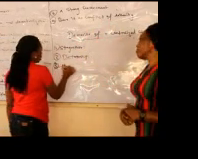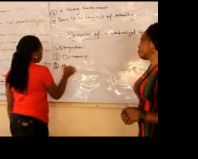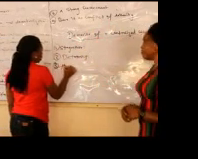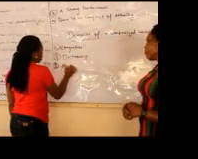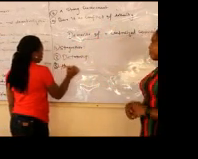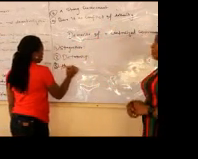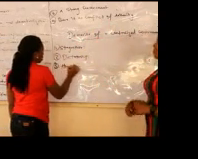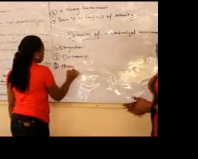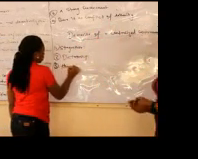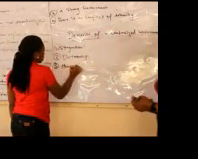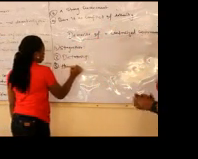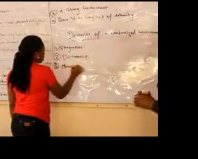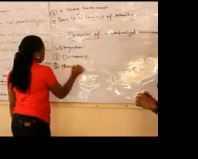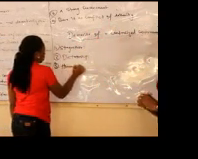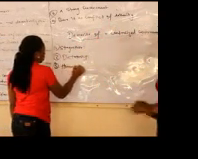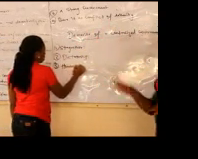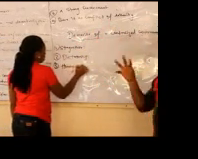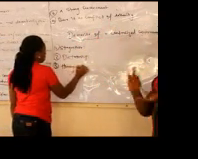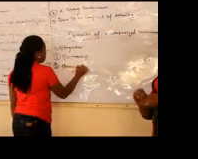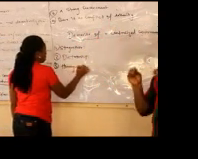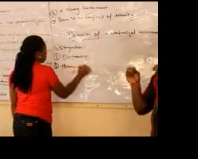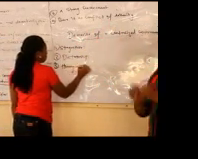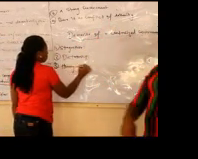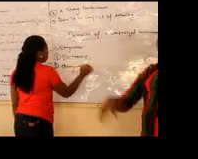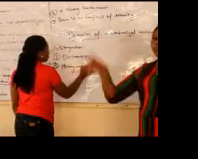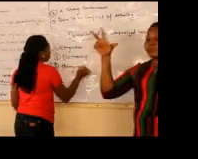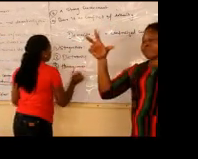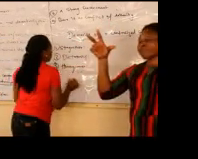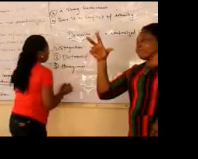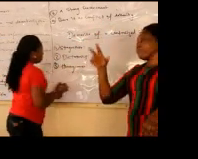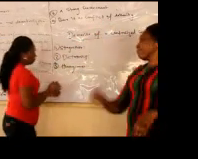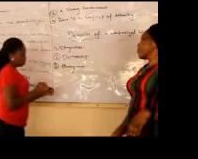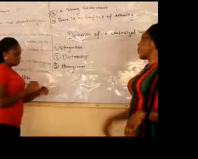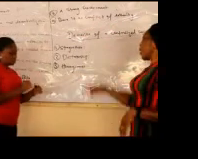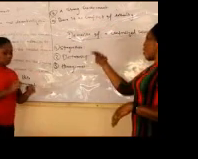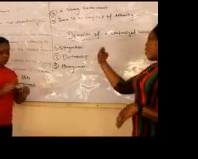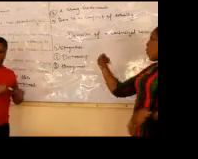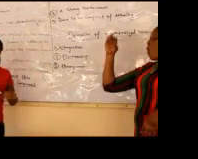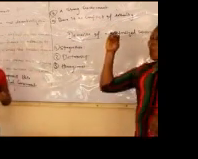Homogeneous factor is another demerit.